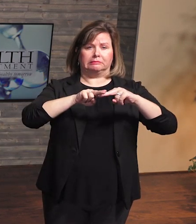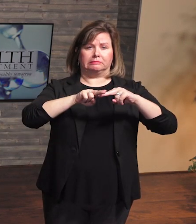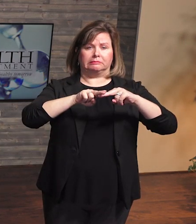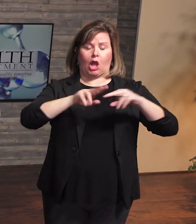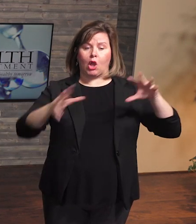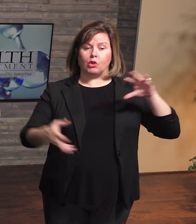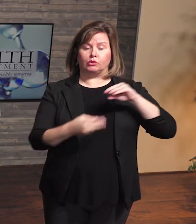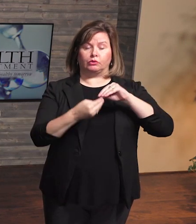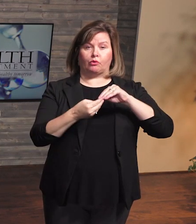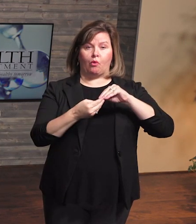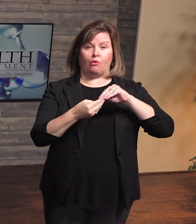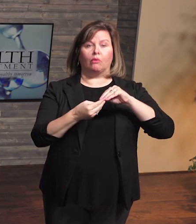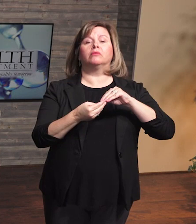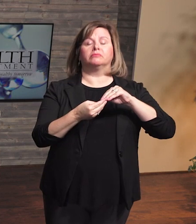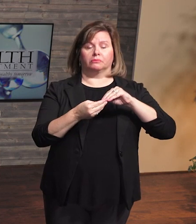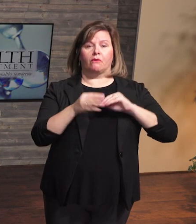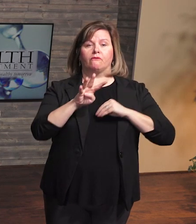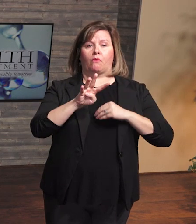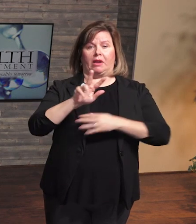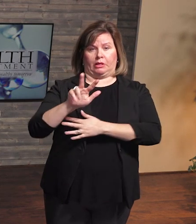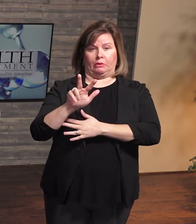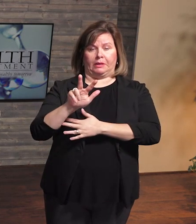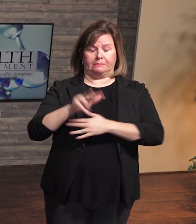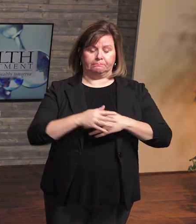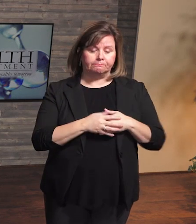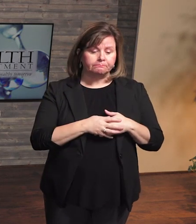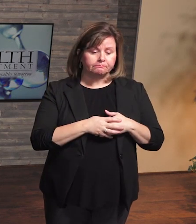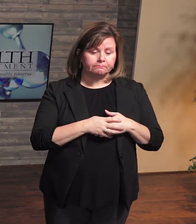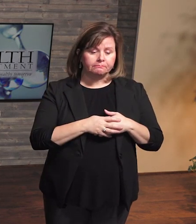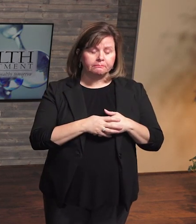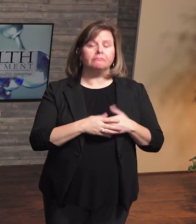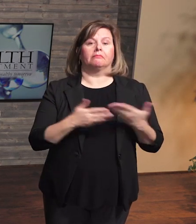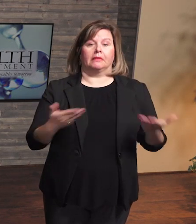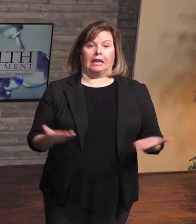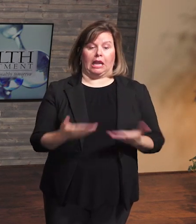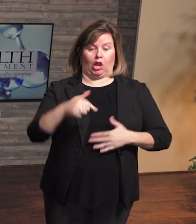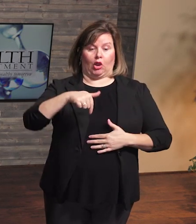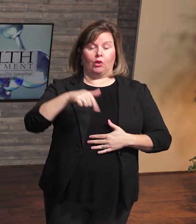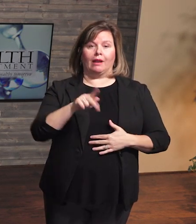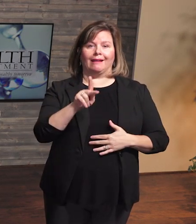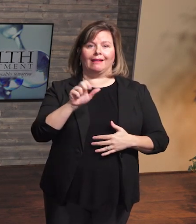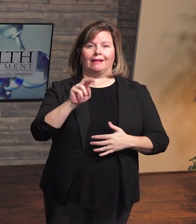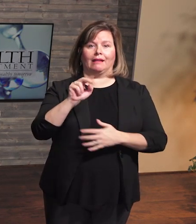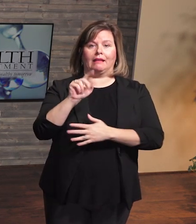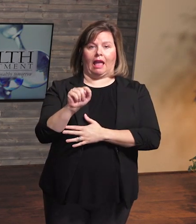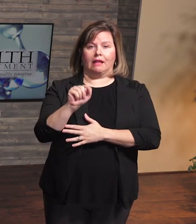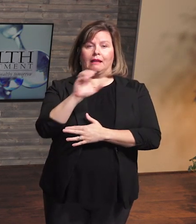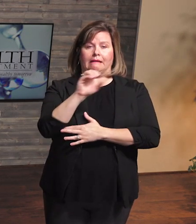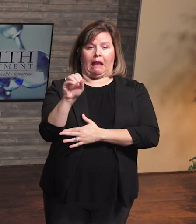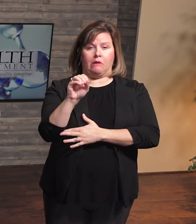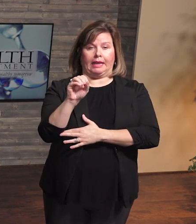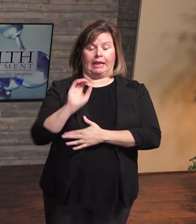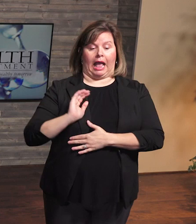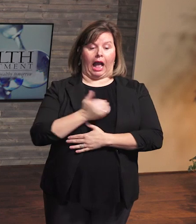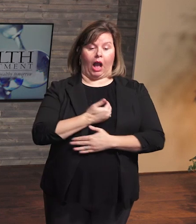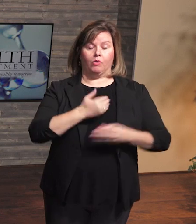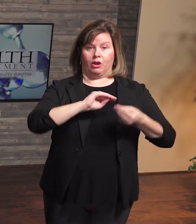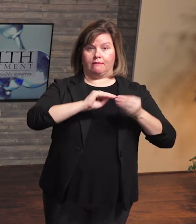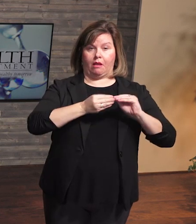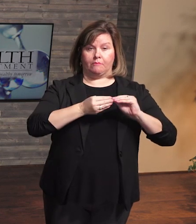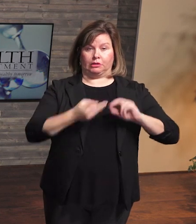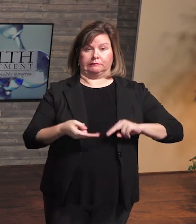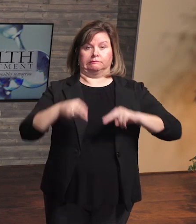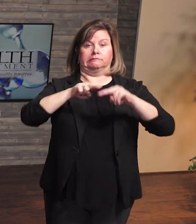deaths statewide. Here in Kent County, we've seen some increases to our positive COVID-19 count. We're